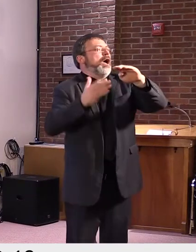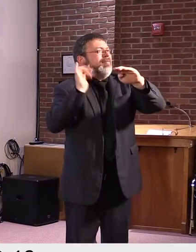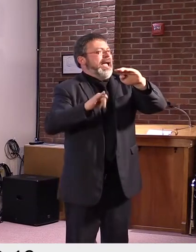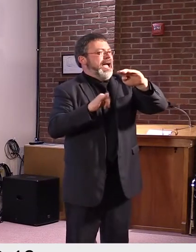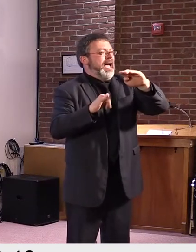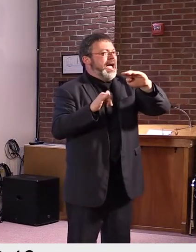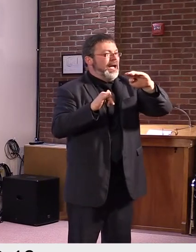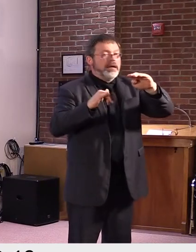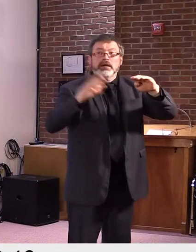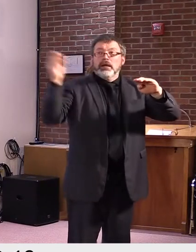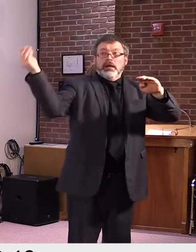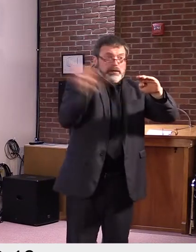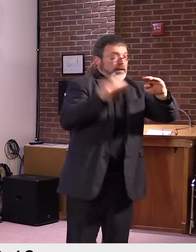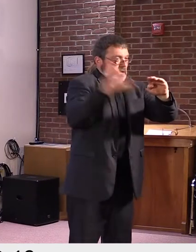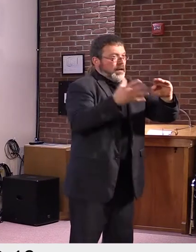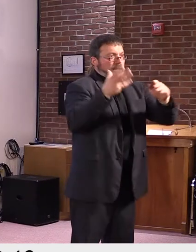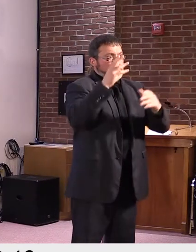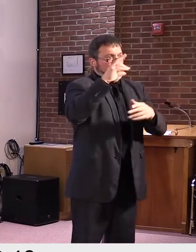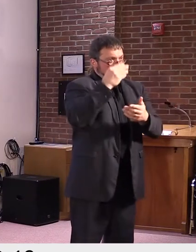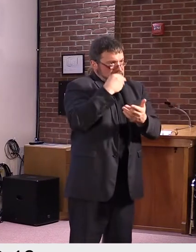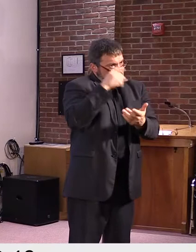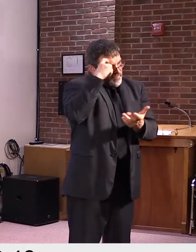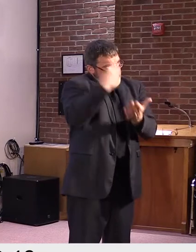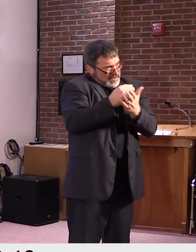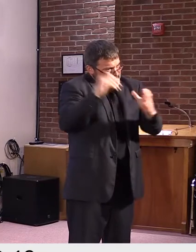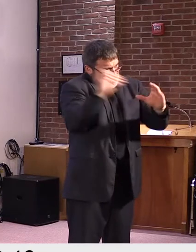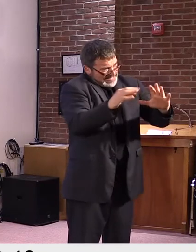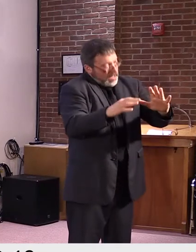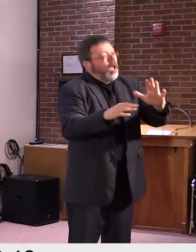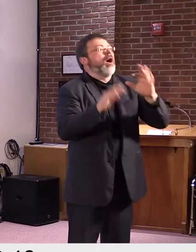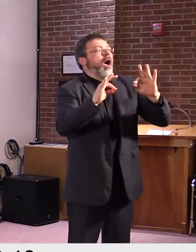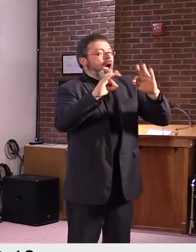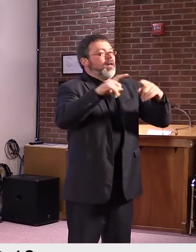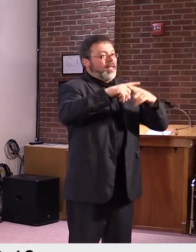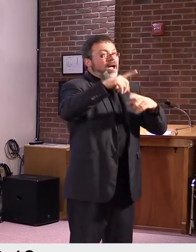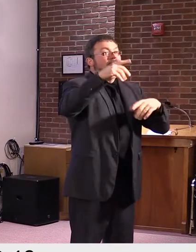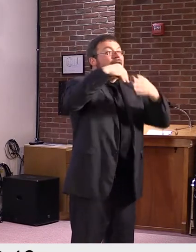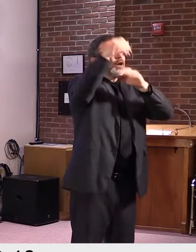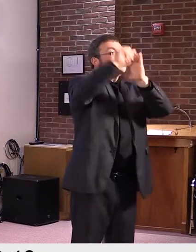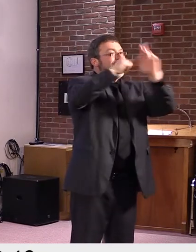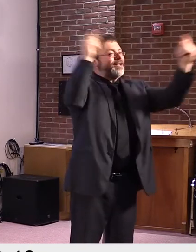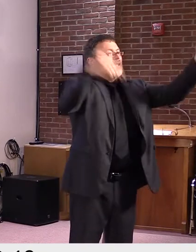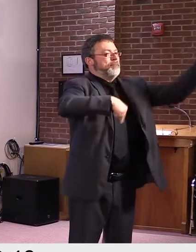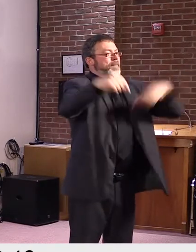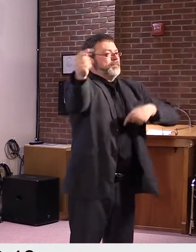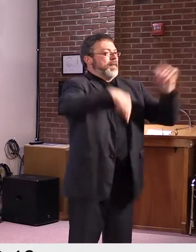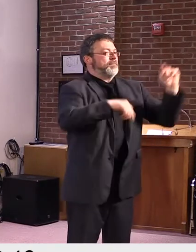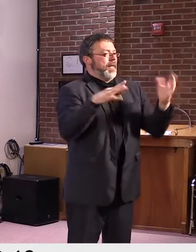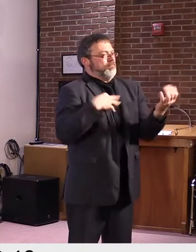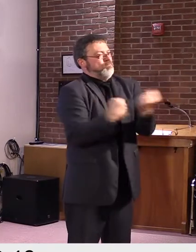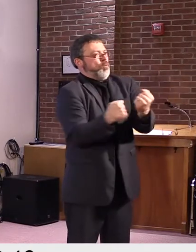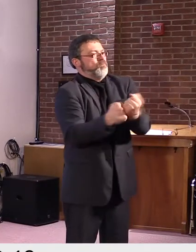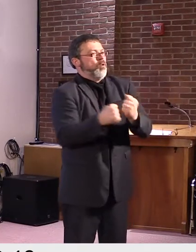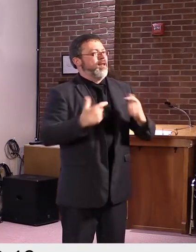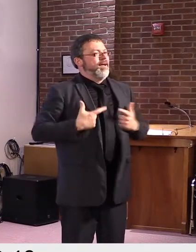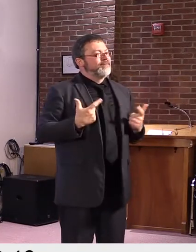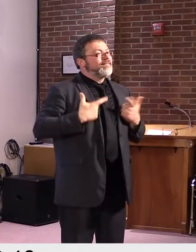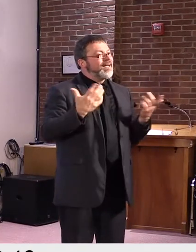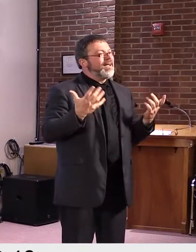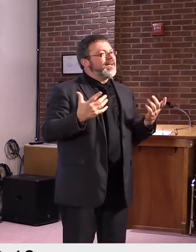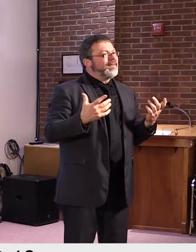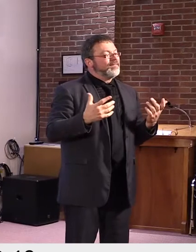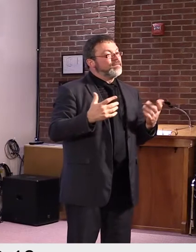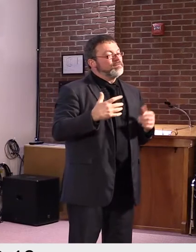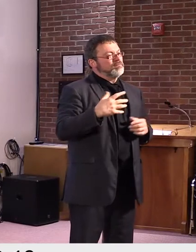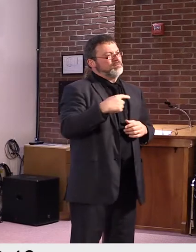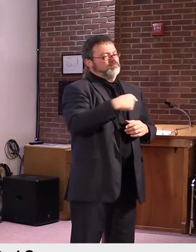But we're going to feel this for quite some time. And it's up to us, it's not lost upon us to find ways to